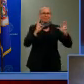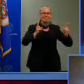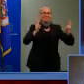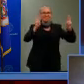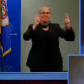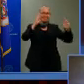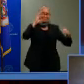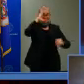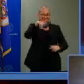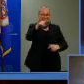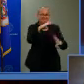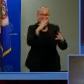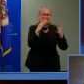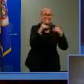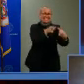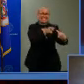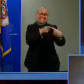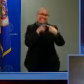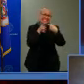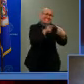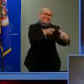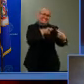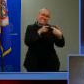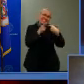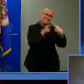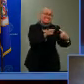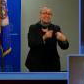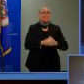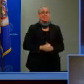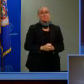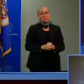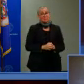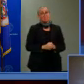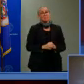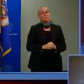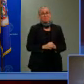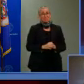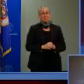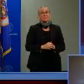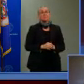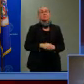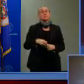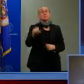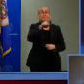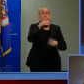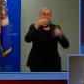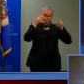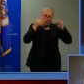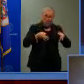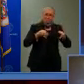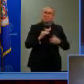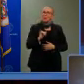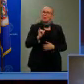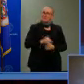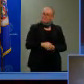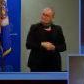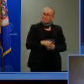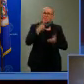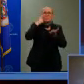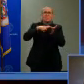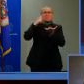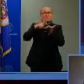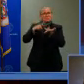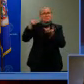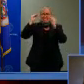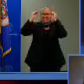Floyd. The governor also calling on the state of Minnesota and the country, saying now is the time to address systemic racism. We'll continue to update this story